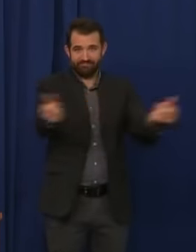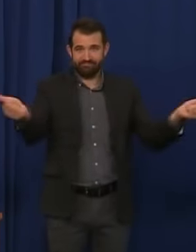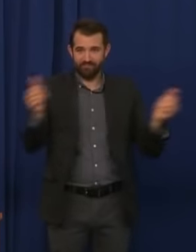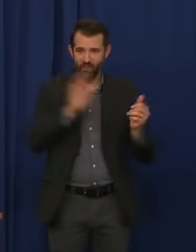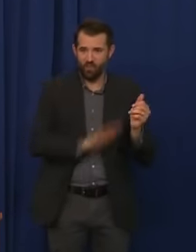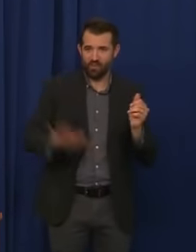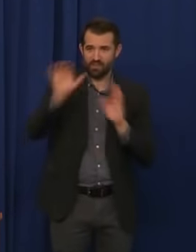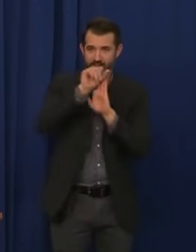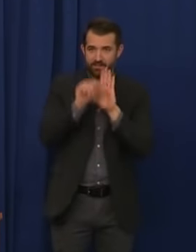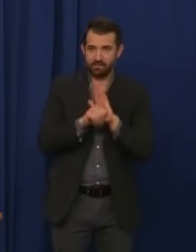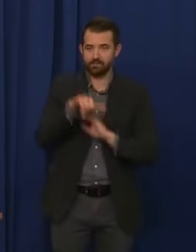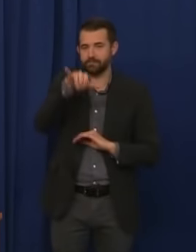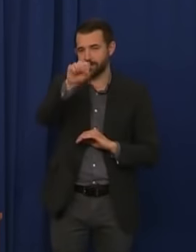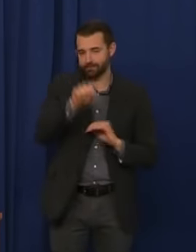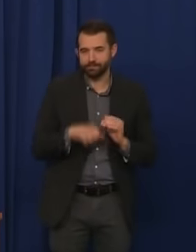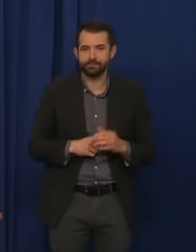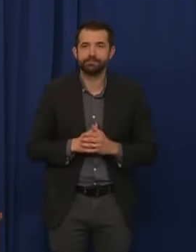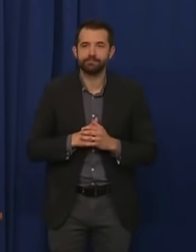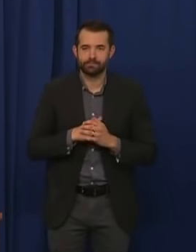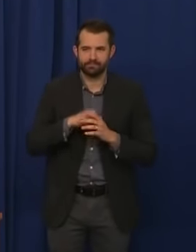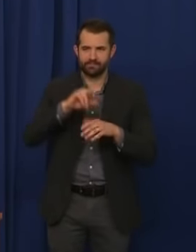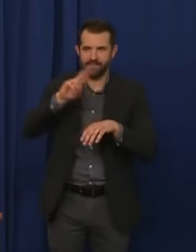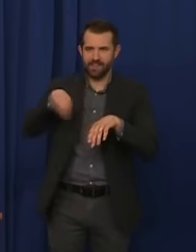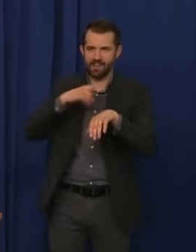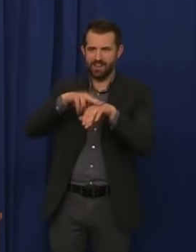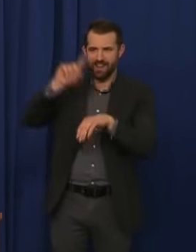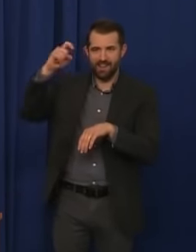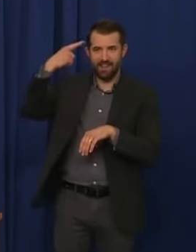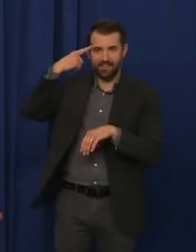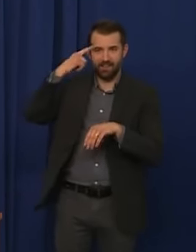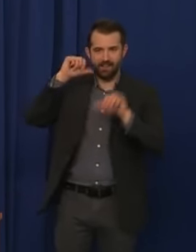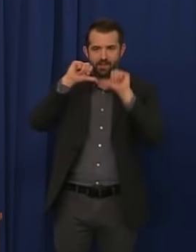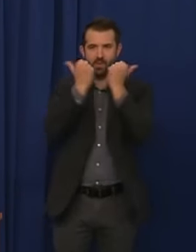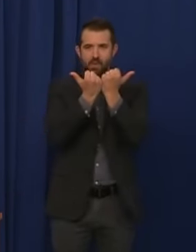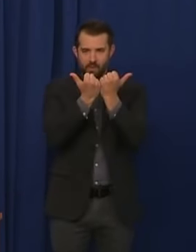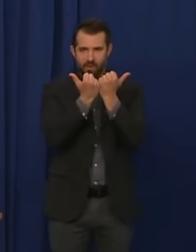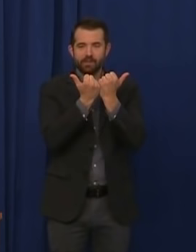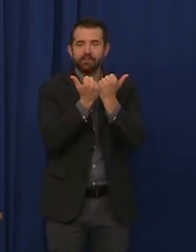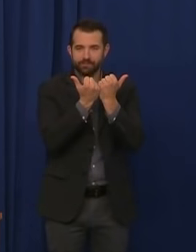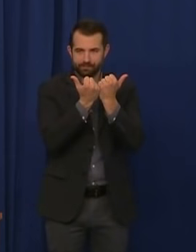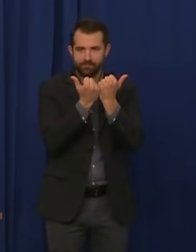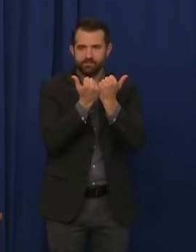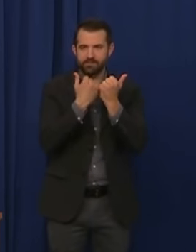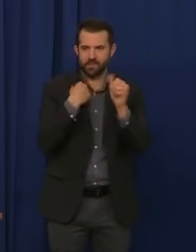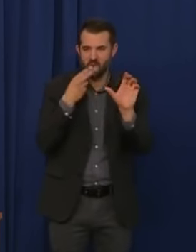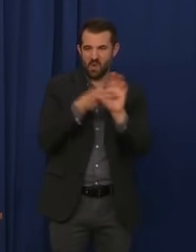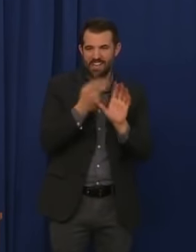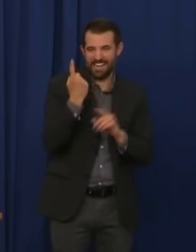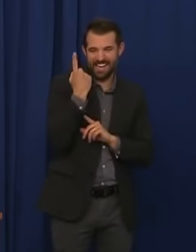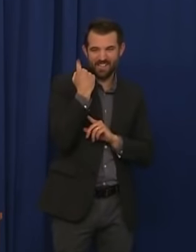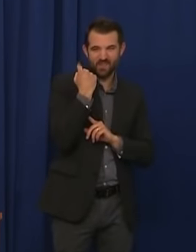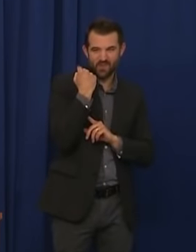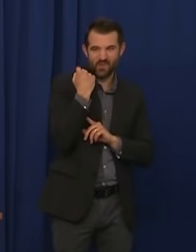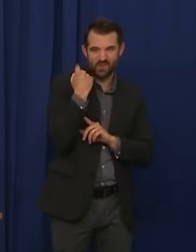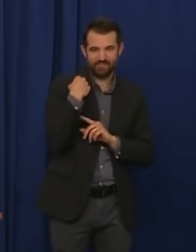I rejoined a little over a year ago after I became governor, the National Governors Association has taken a bipartisan